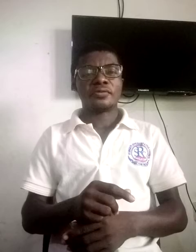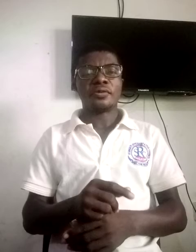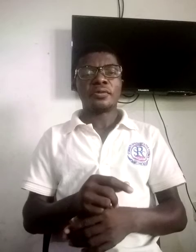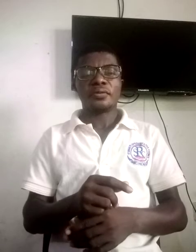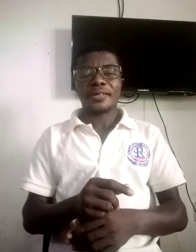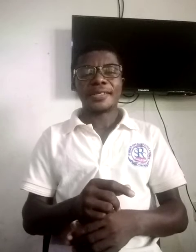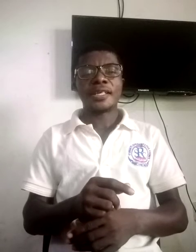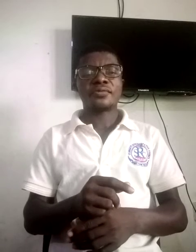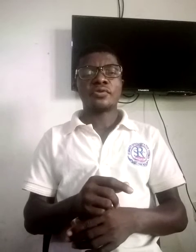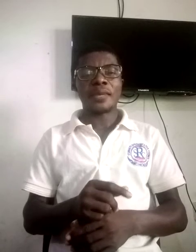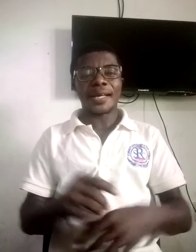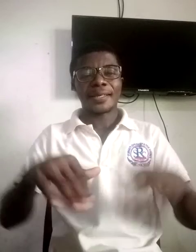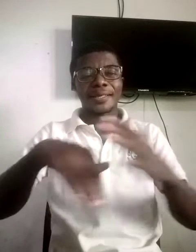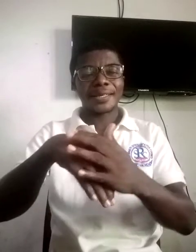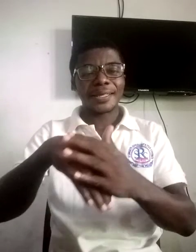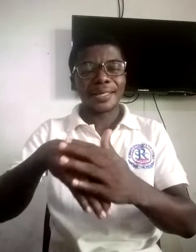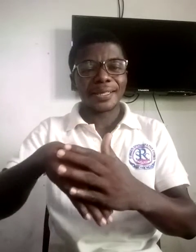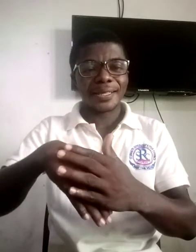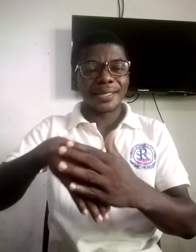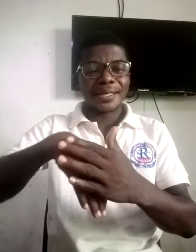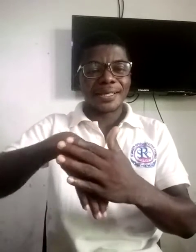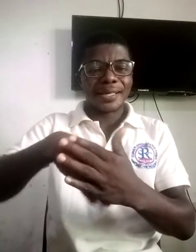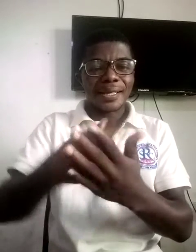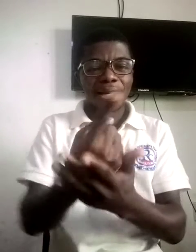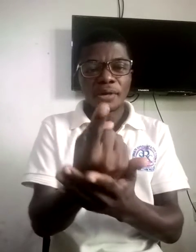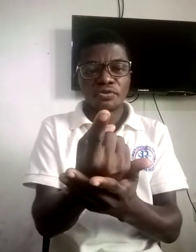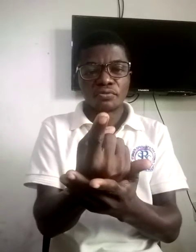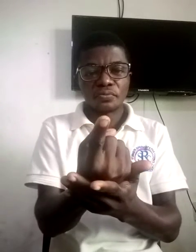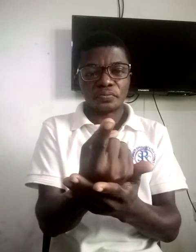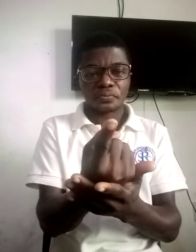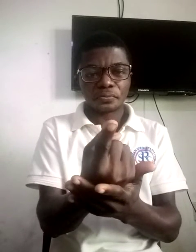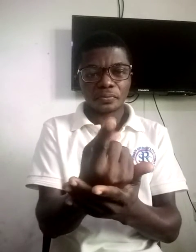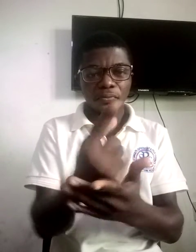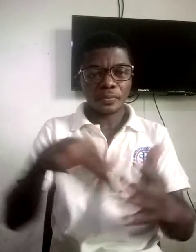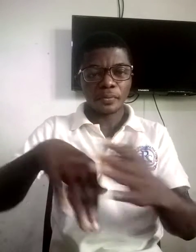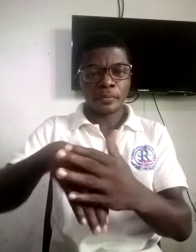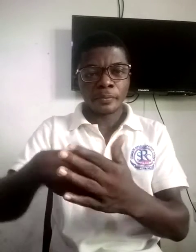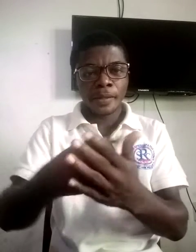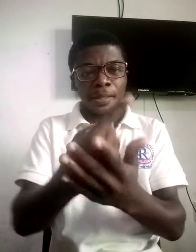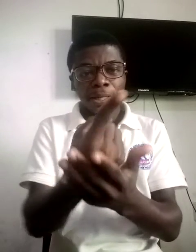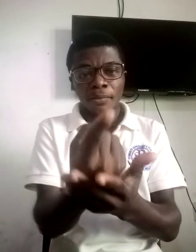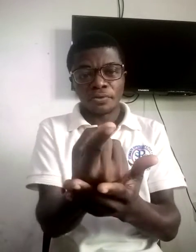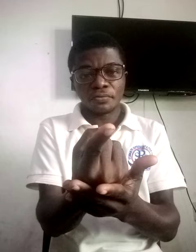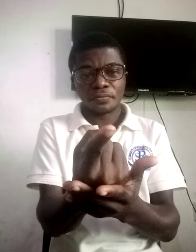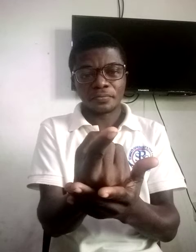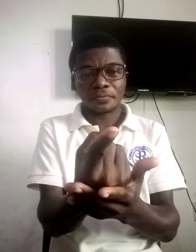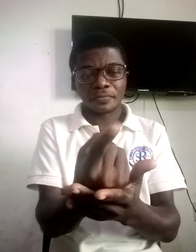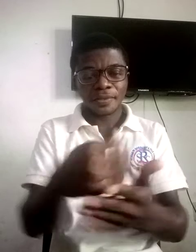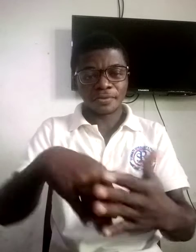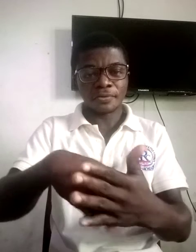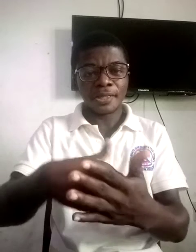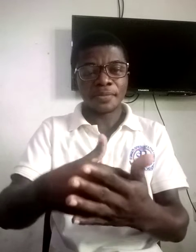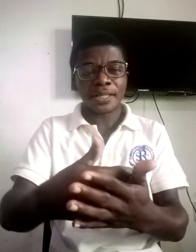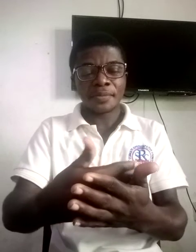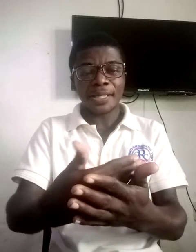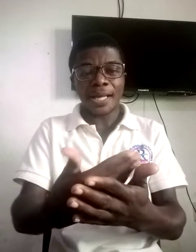So it just go by how are you? How are you? So this becomes the